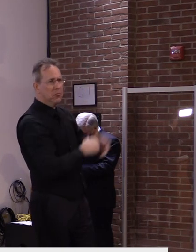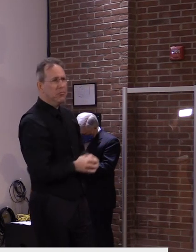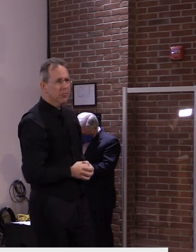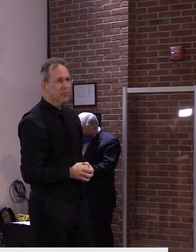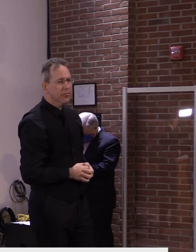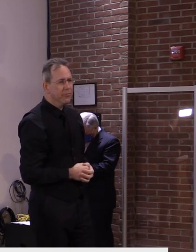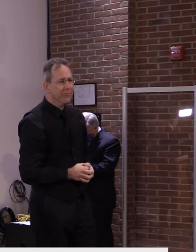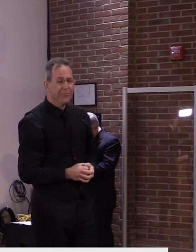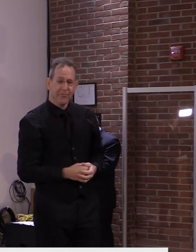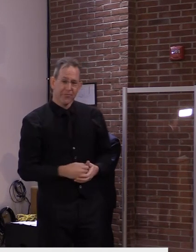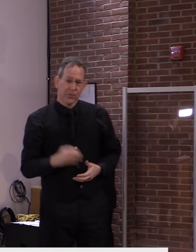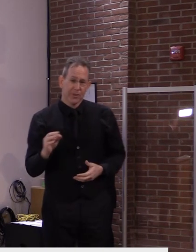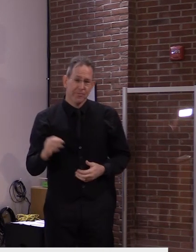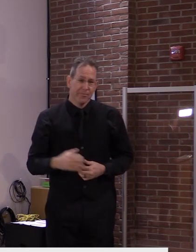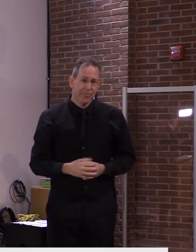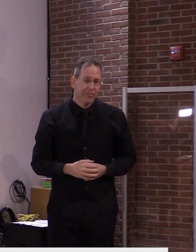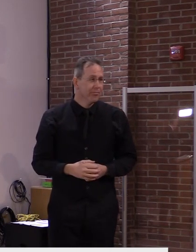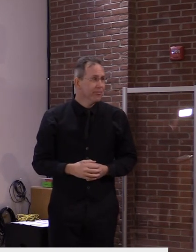All right, thank you.